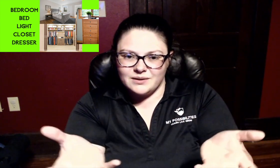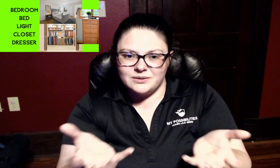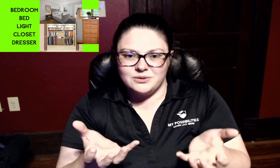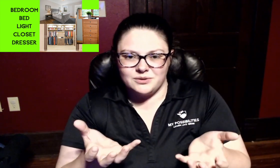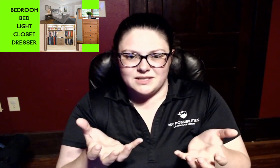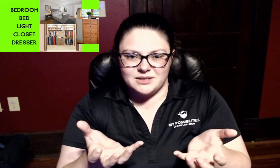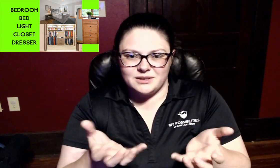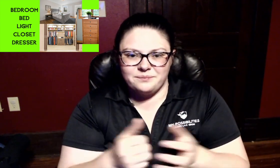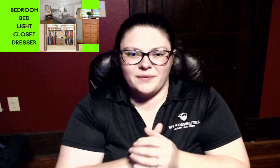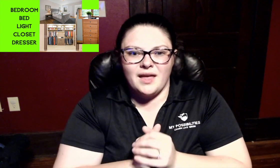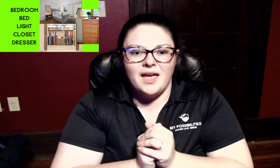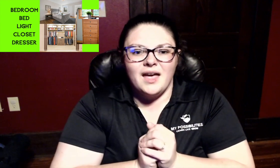Dresser.